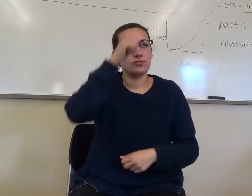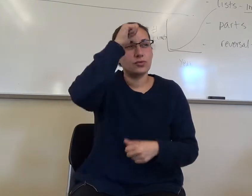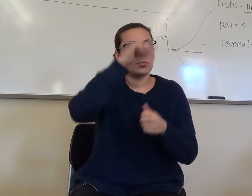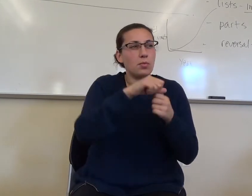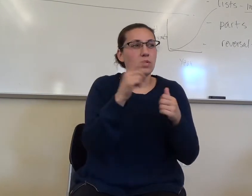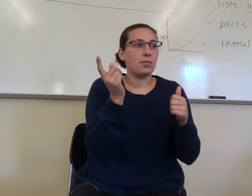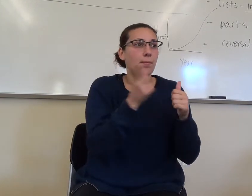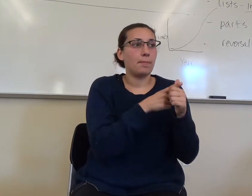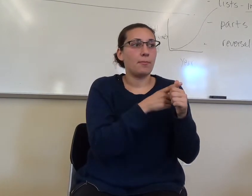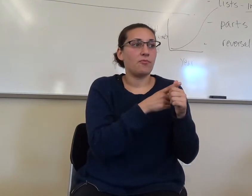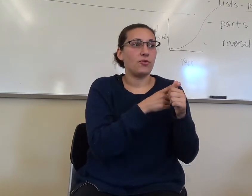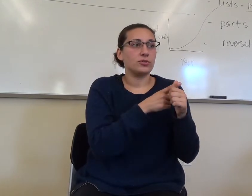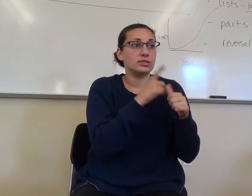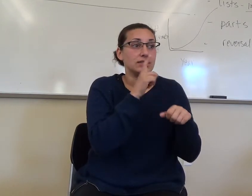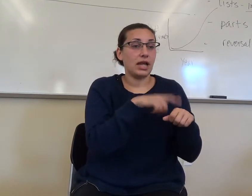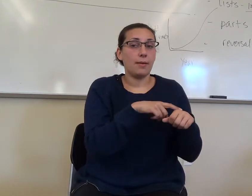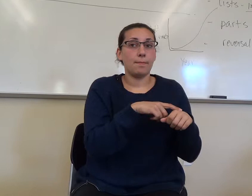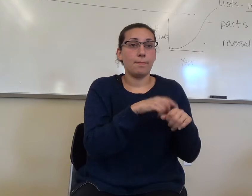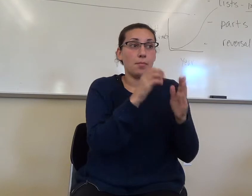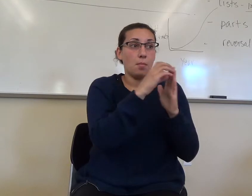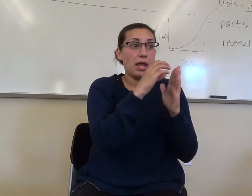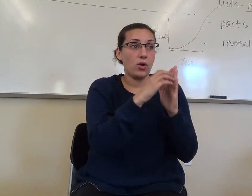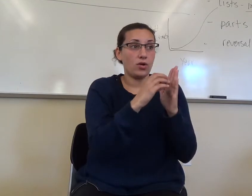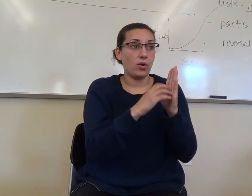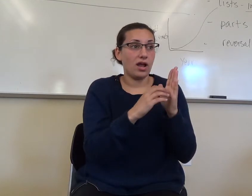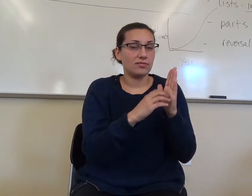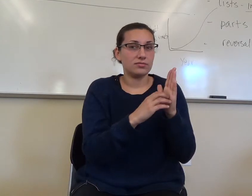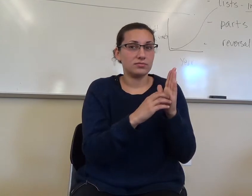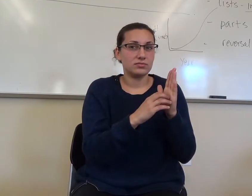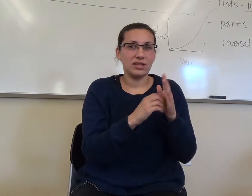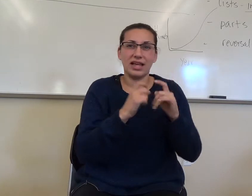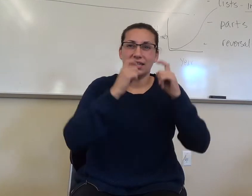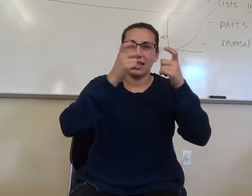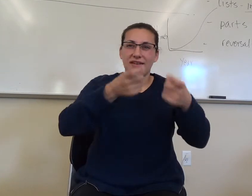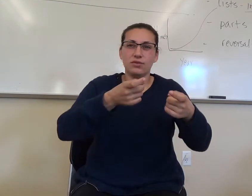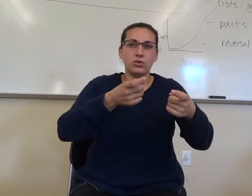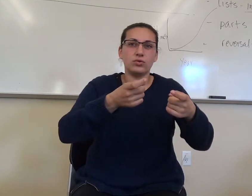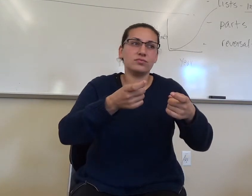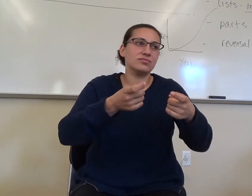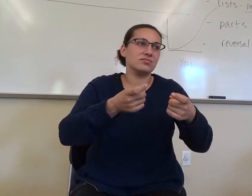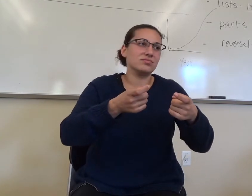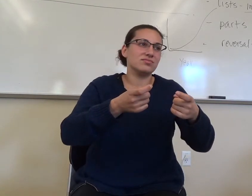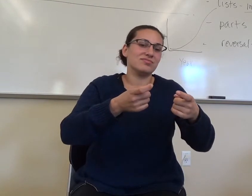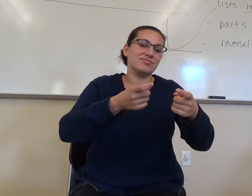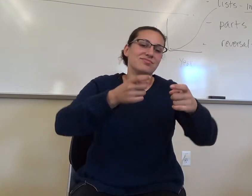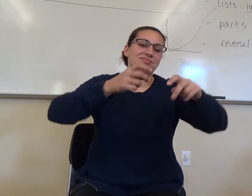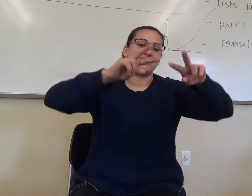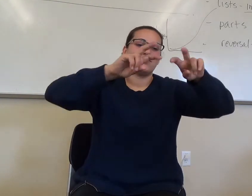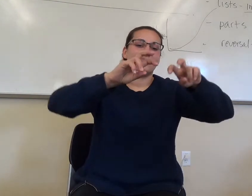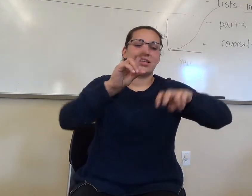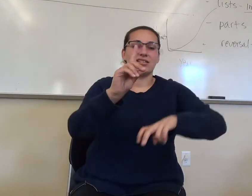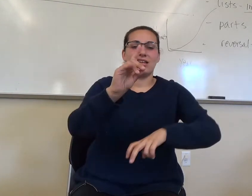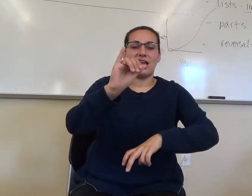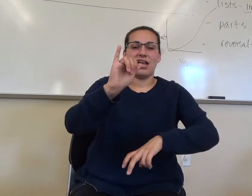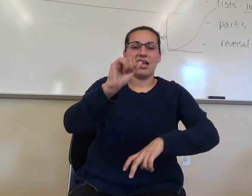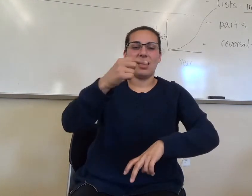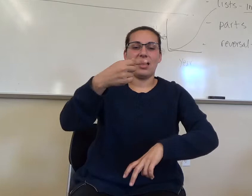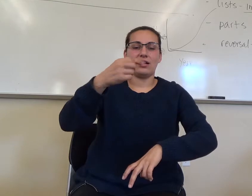that we looked at when I gave you that, what I called the diagnostic, the very first day we were here, and it was about why we